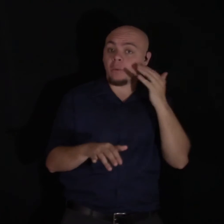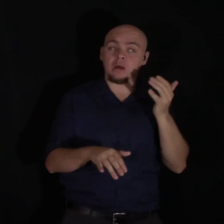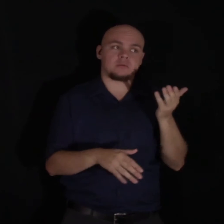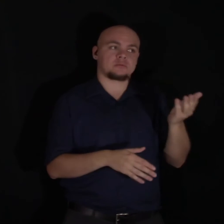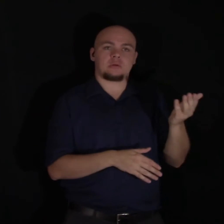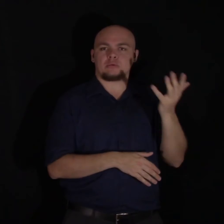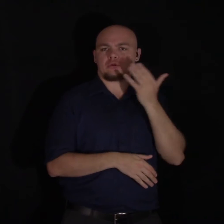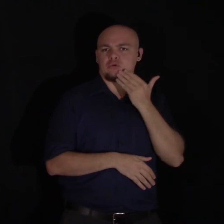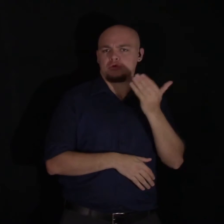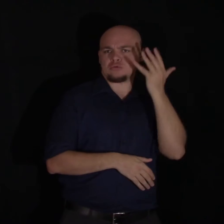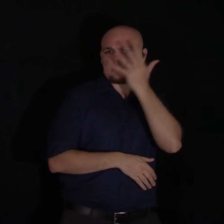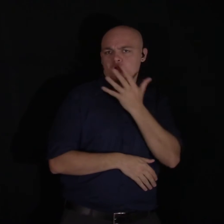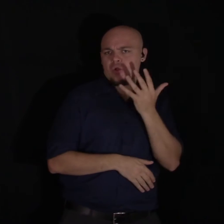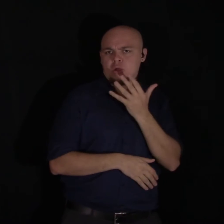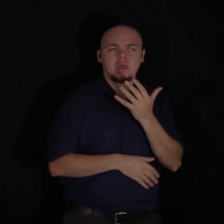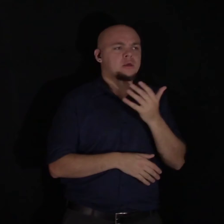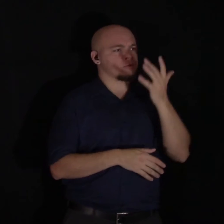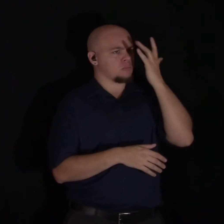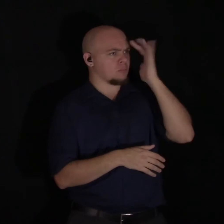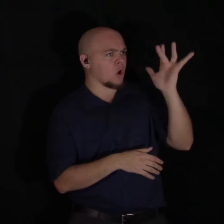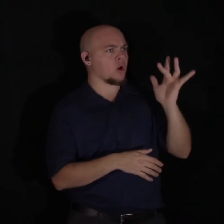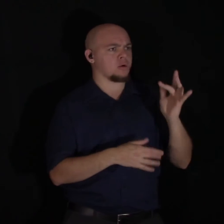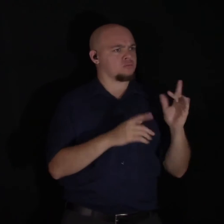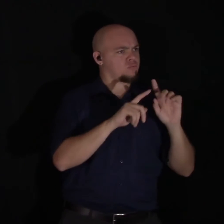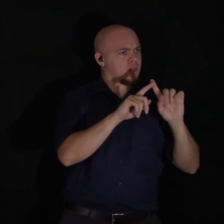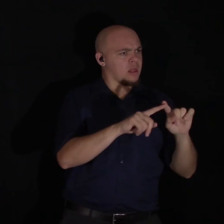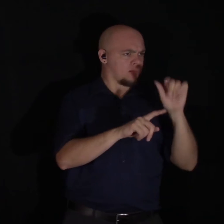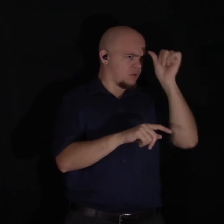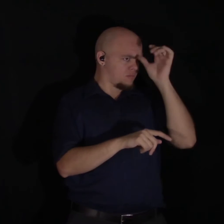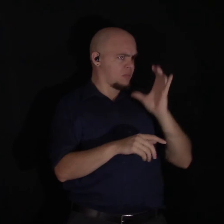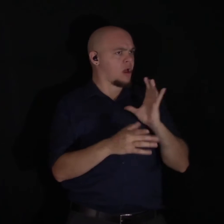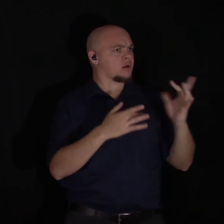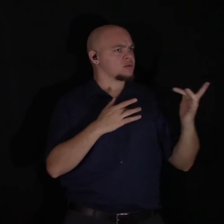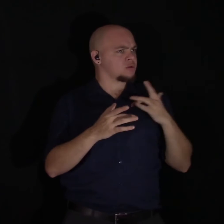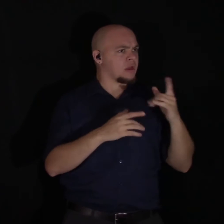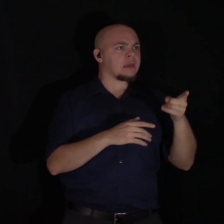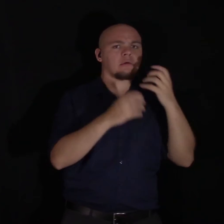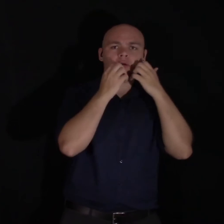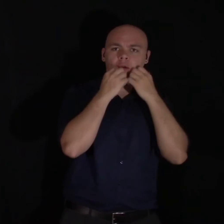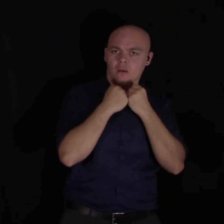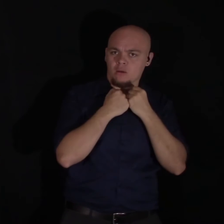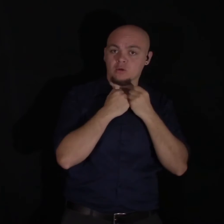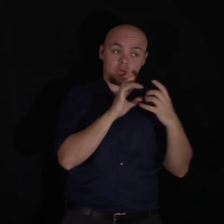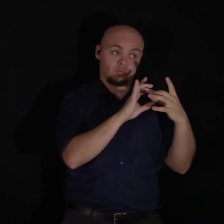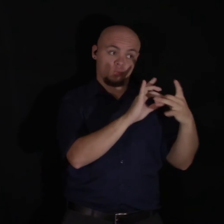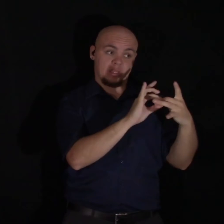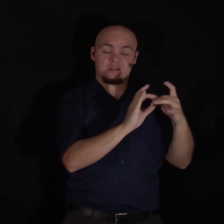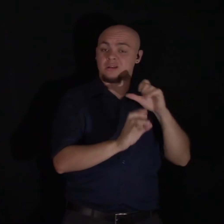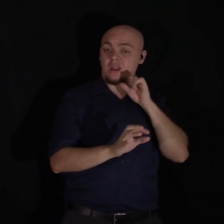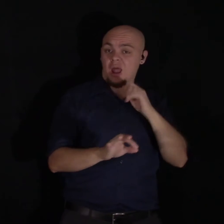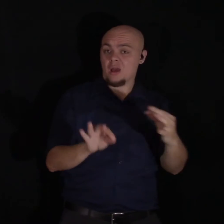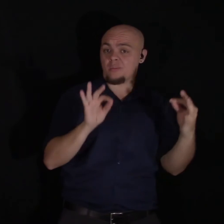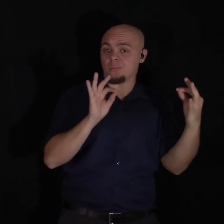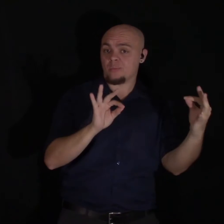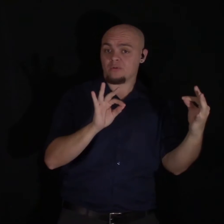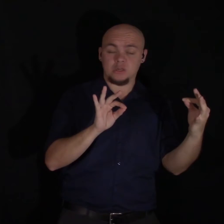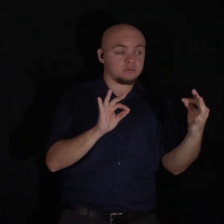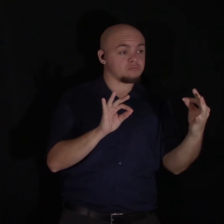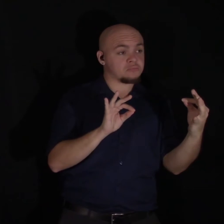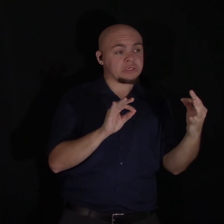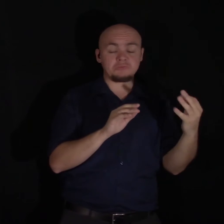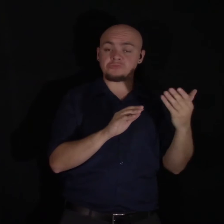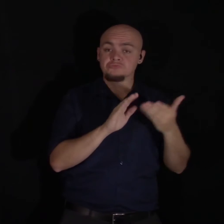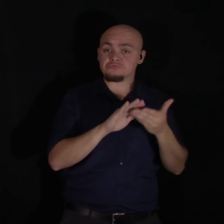a good-looking, smart, reliable, and sensitive guy who cared. And while our relationship wasn't perfect, it worked in